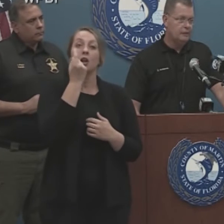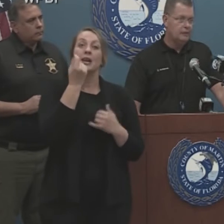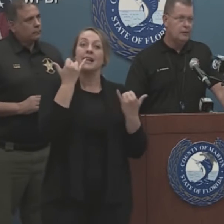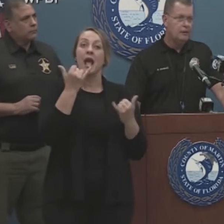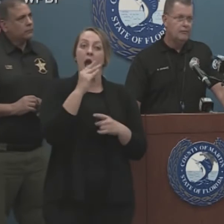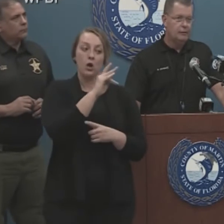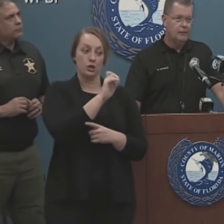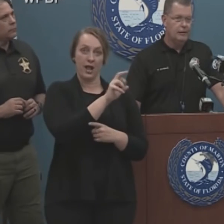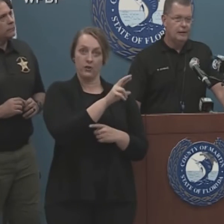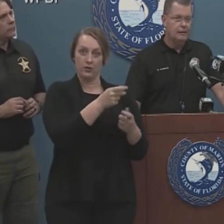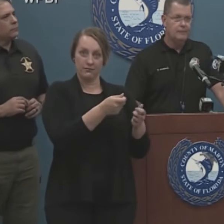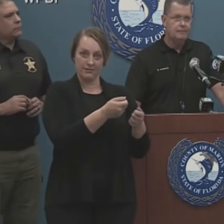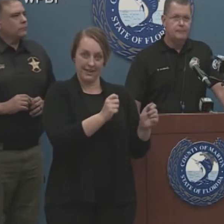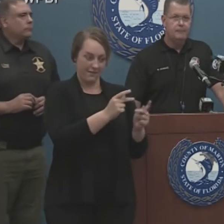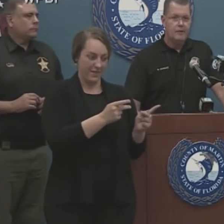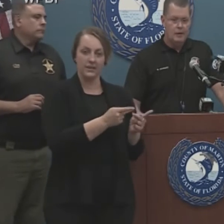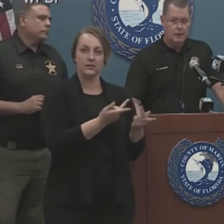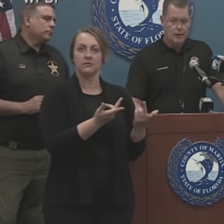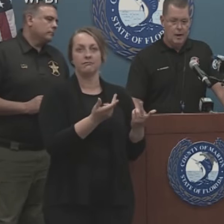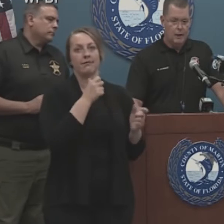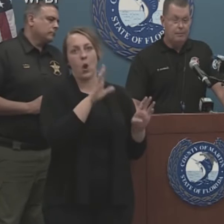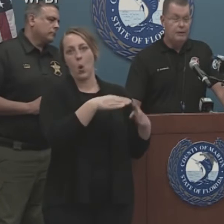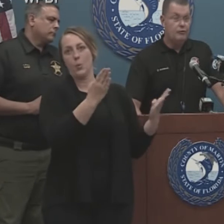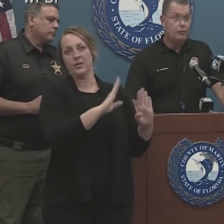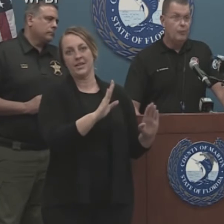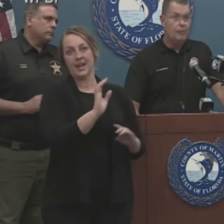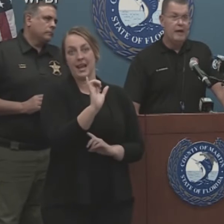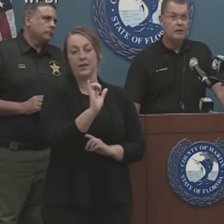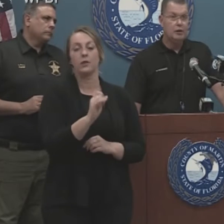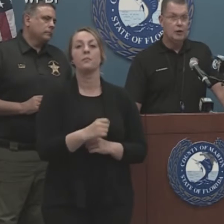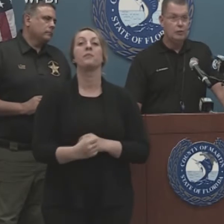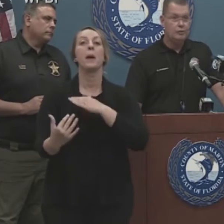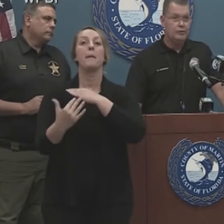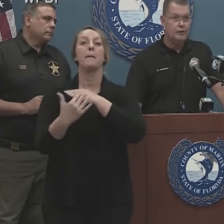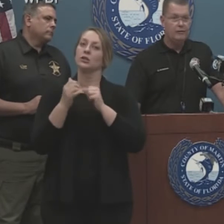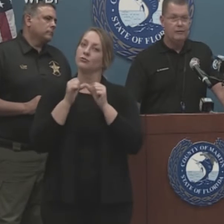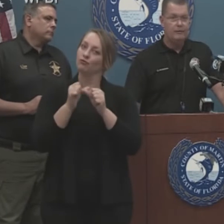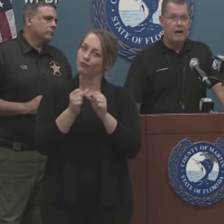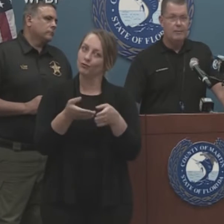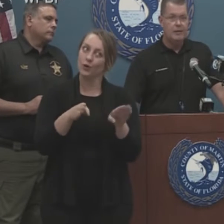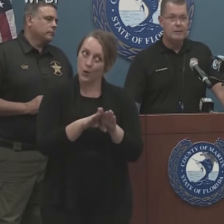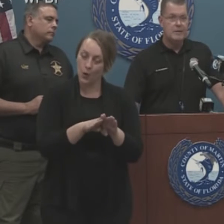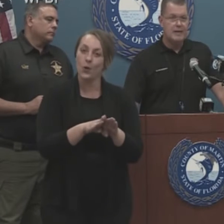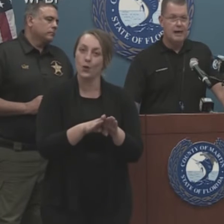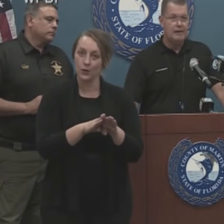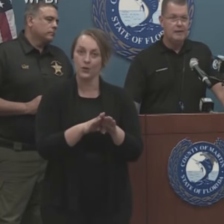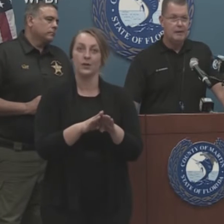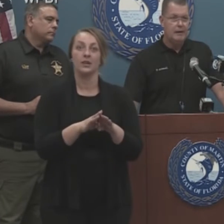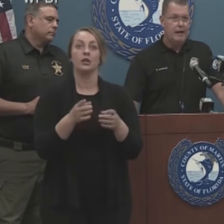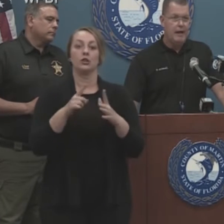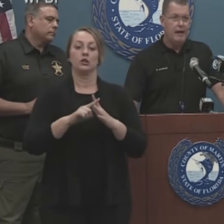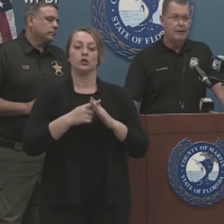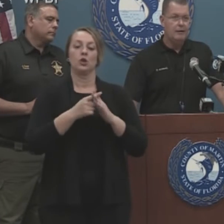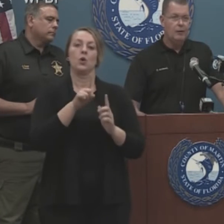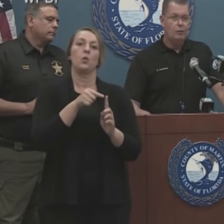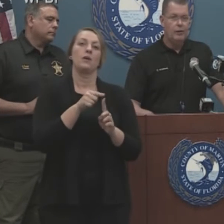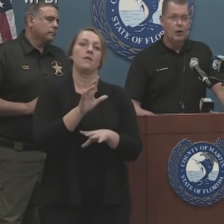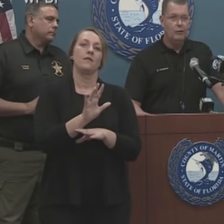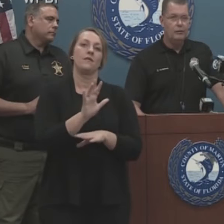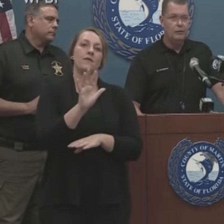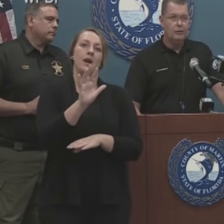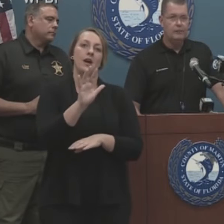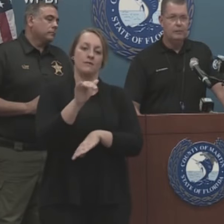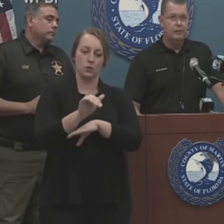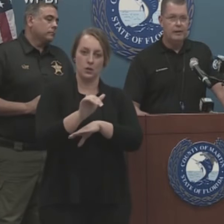open either for Sunday. Beaches will remain closed as of 5 p.m. tonight, and